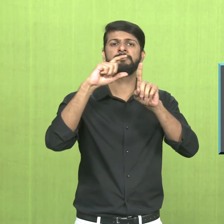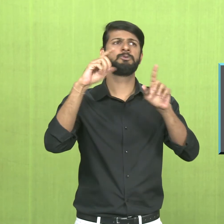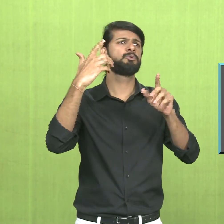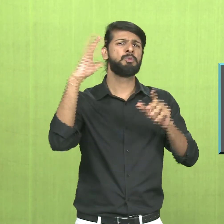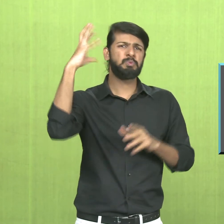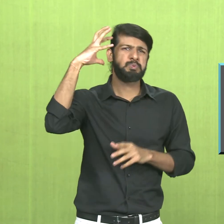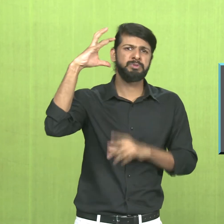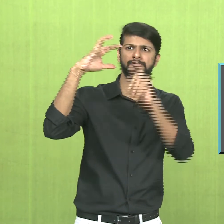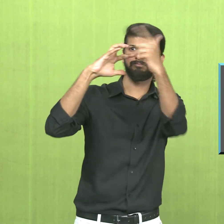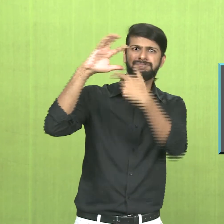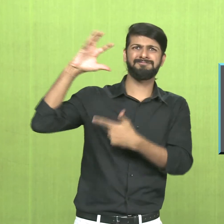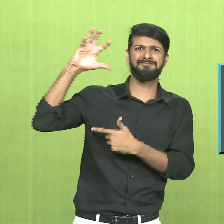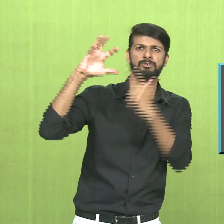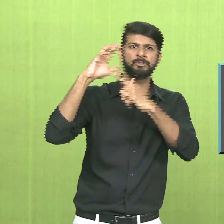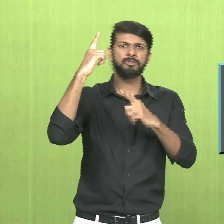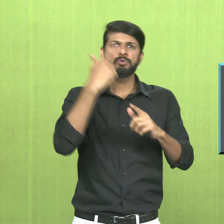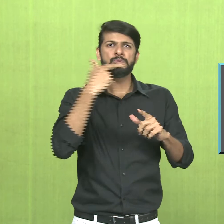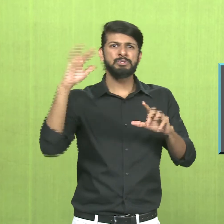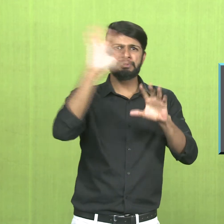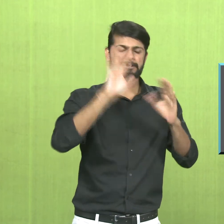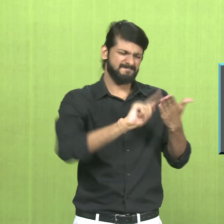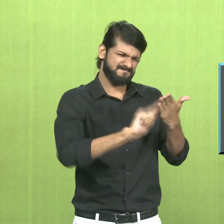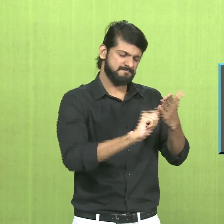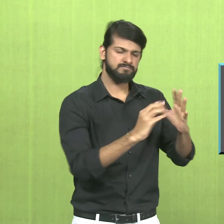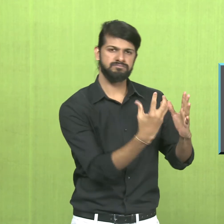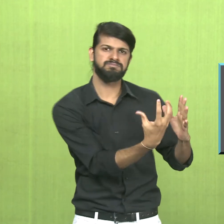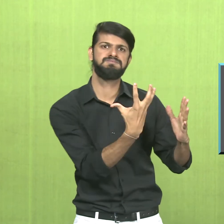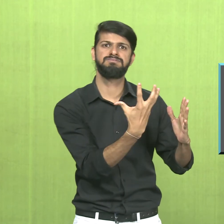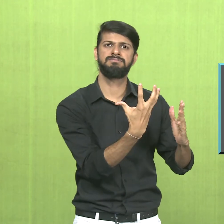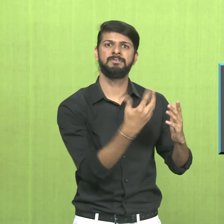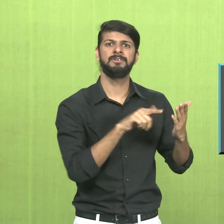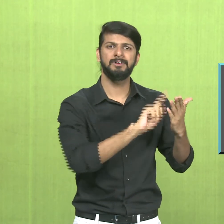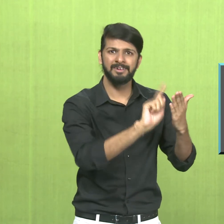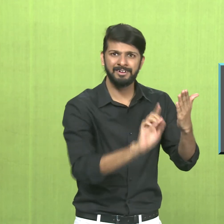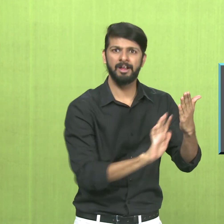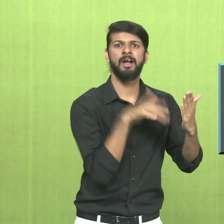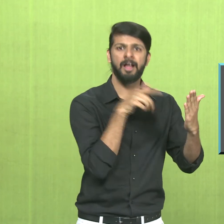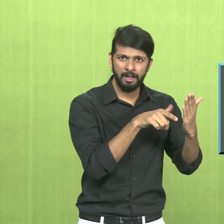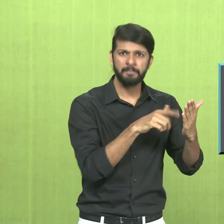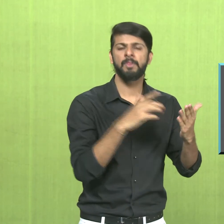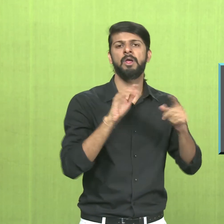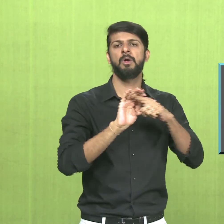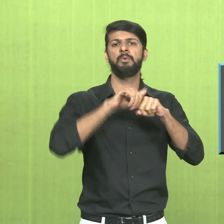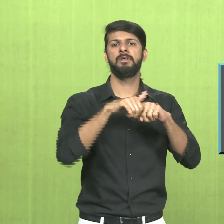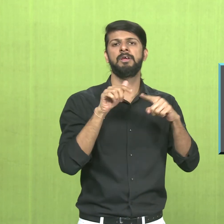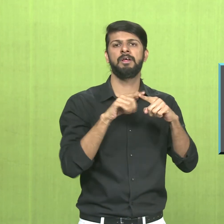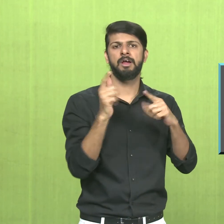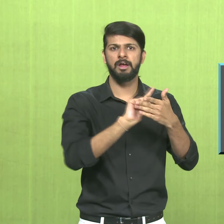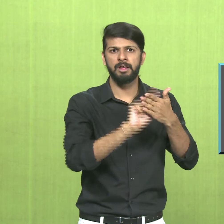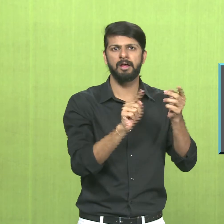but sometimes lighter shades are applied over darker shades to create an effect of intense light. So, this